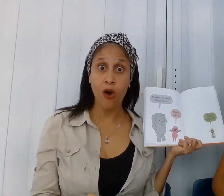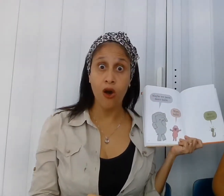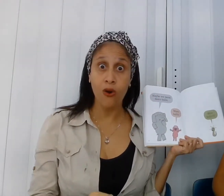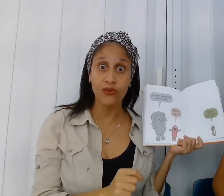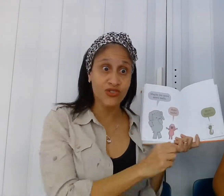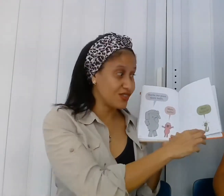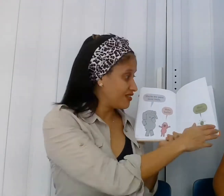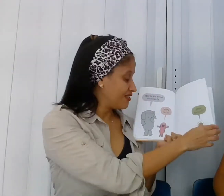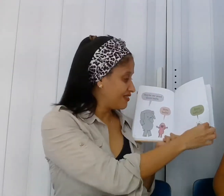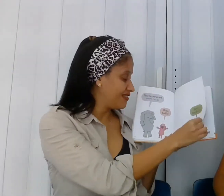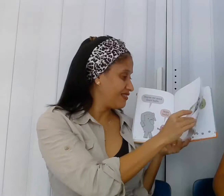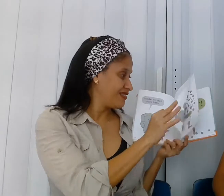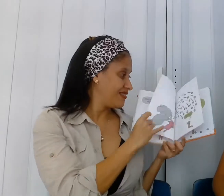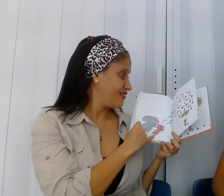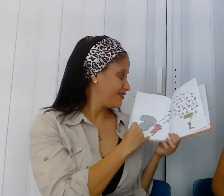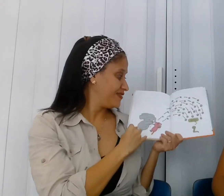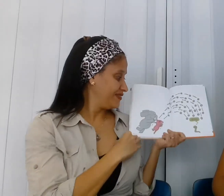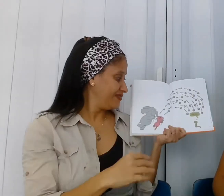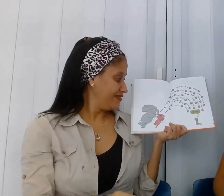More balls?